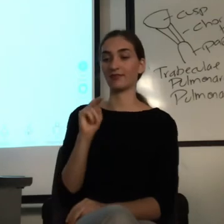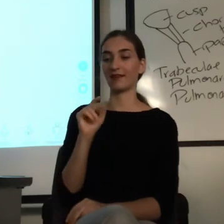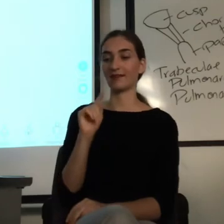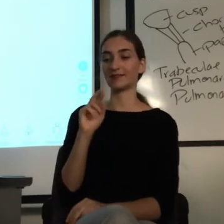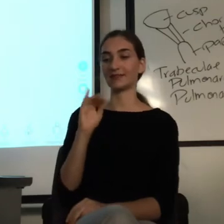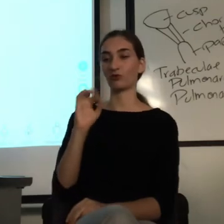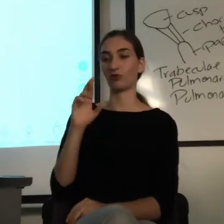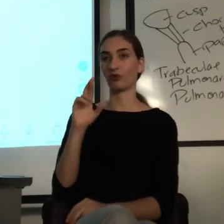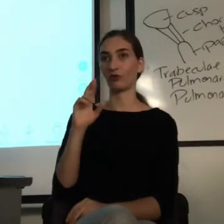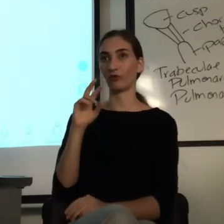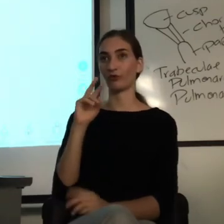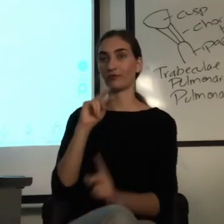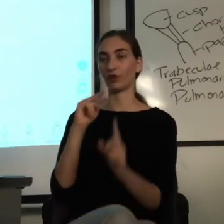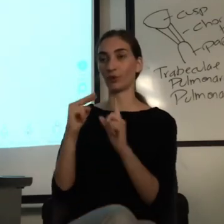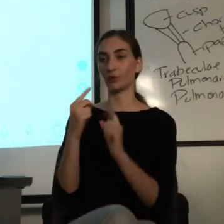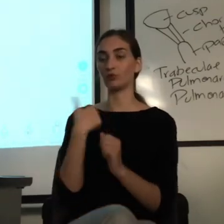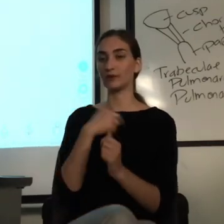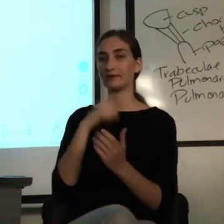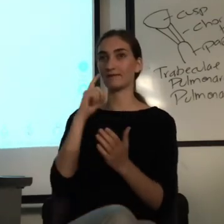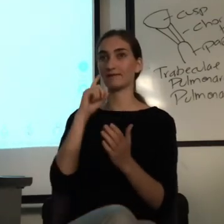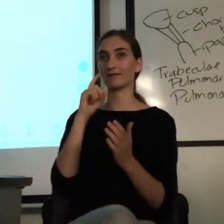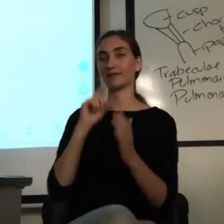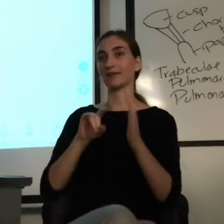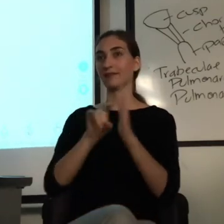we identify this as what?